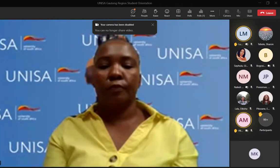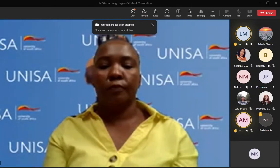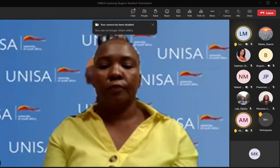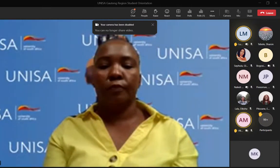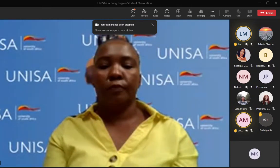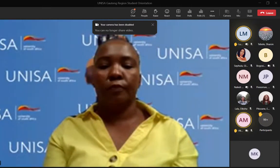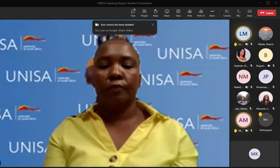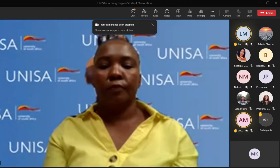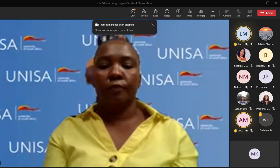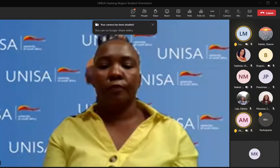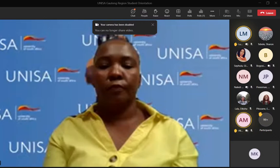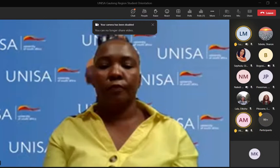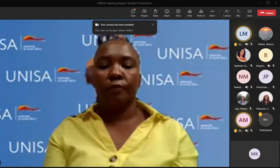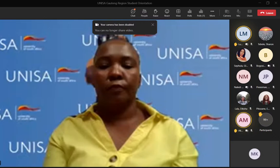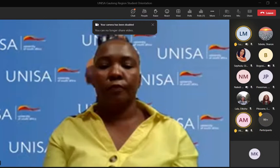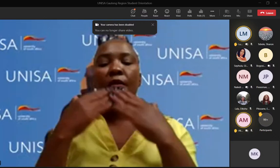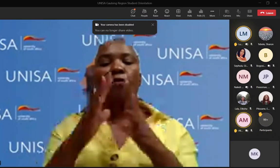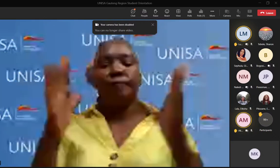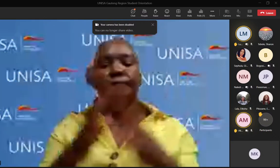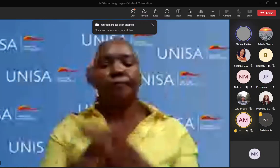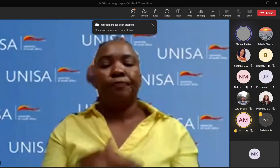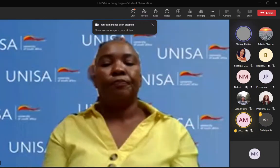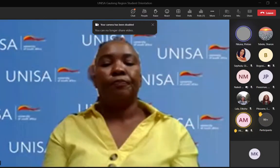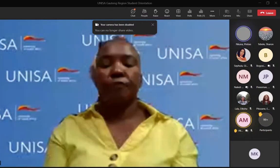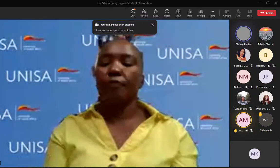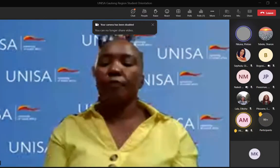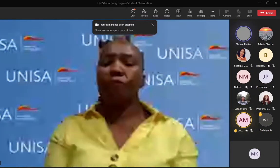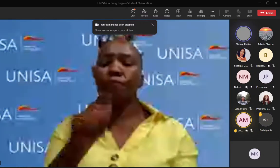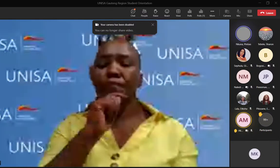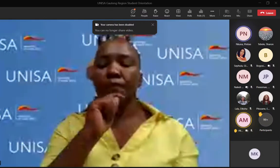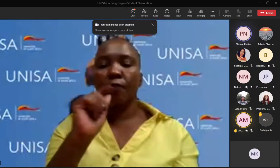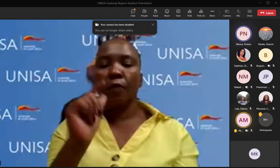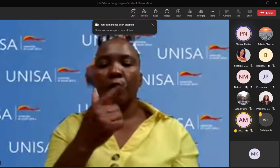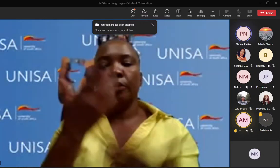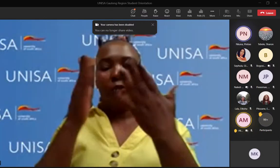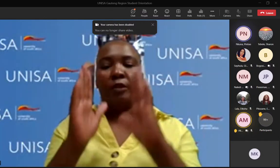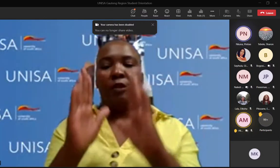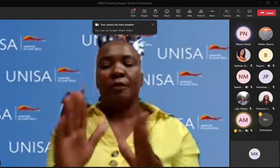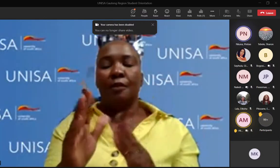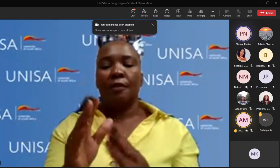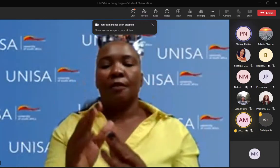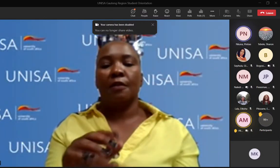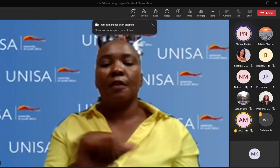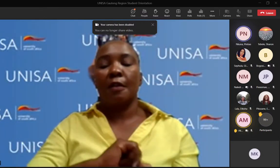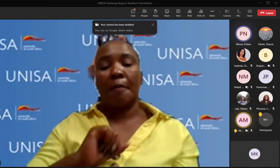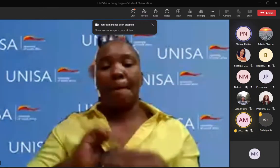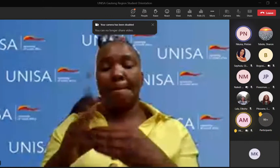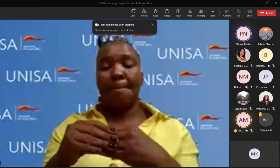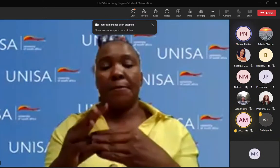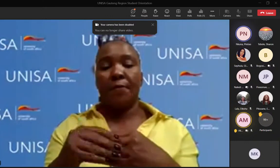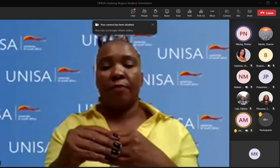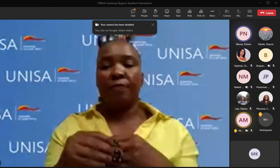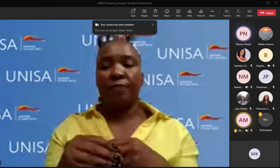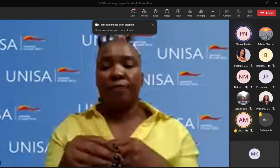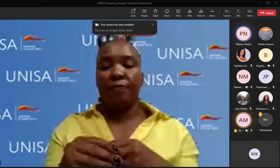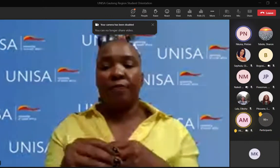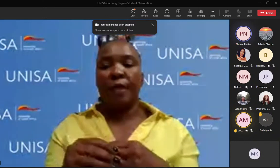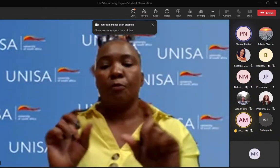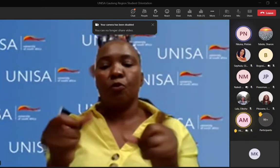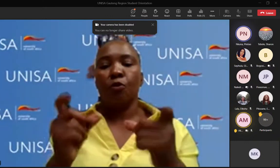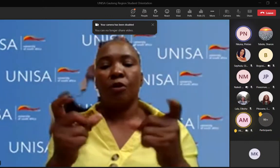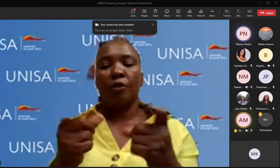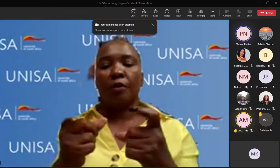thank you so much uh good morning uh students and colleagues um let me quick